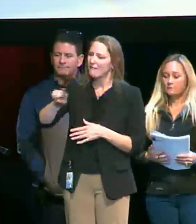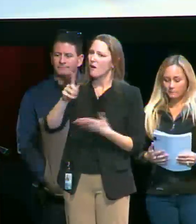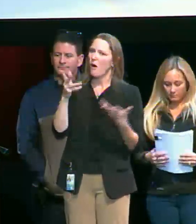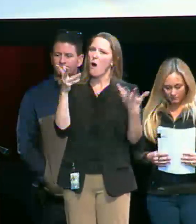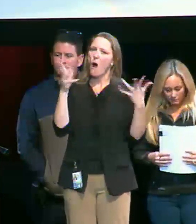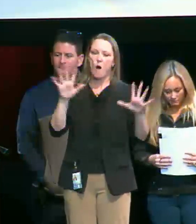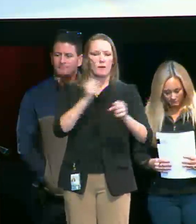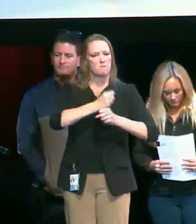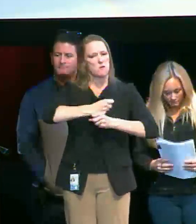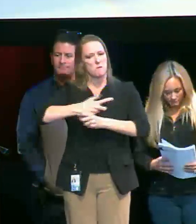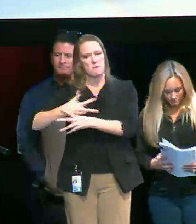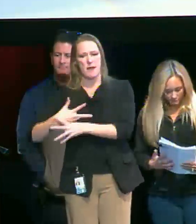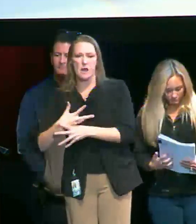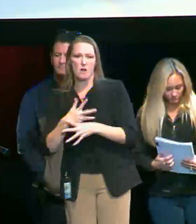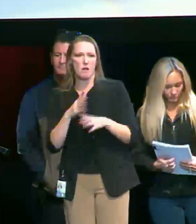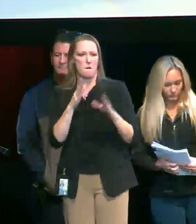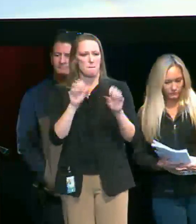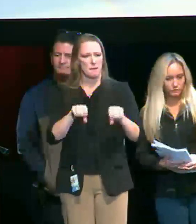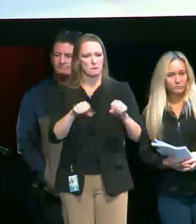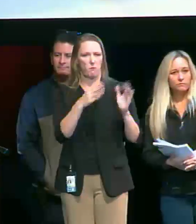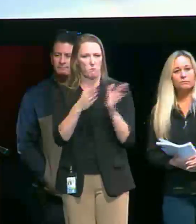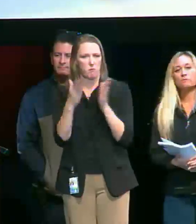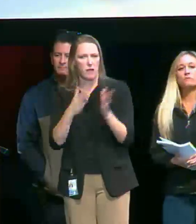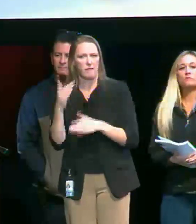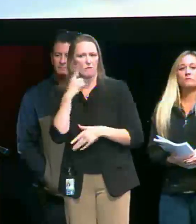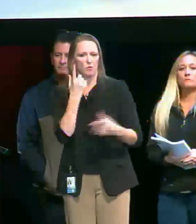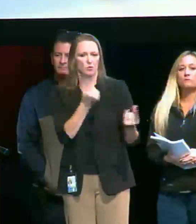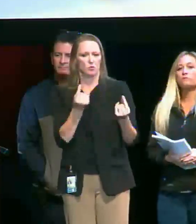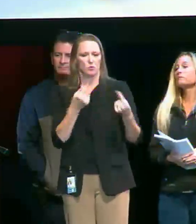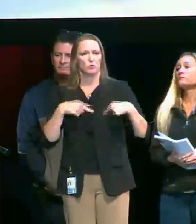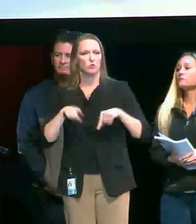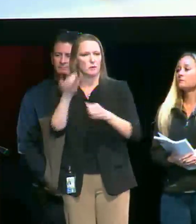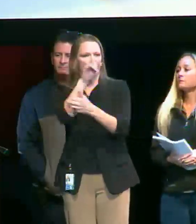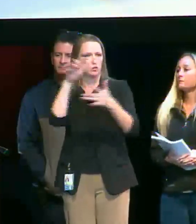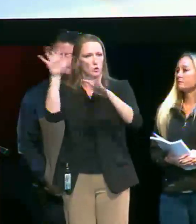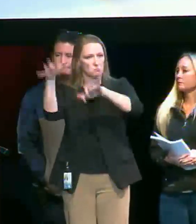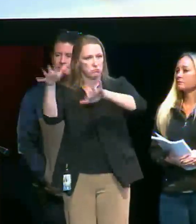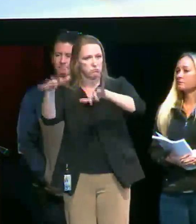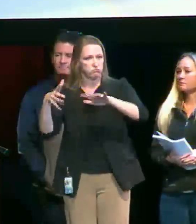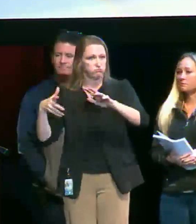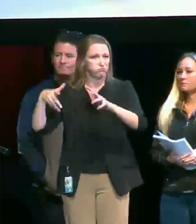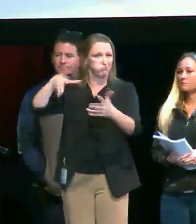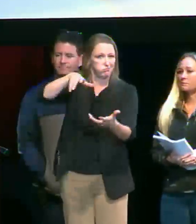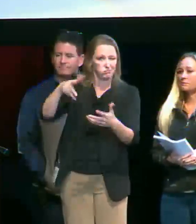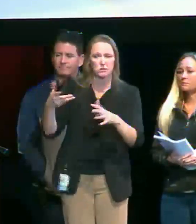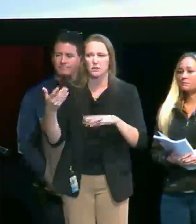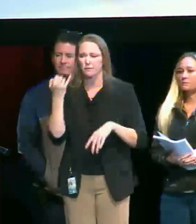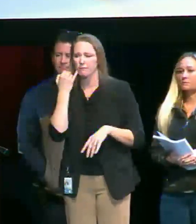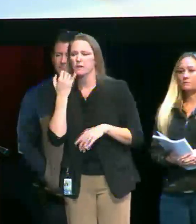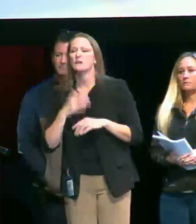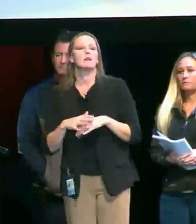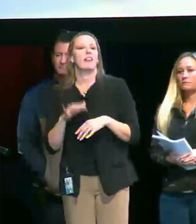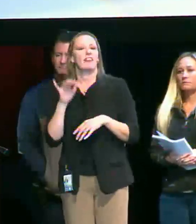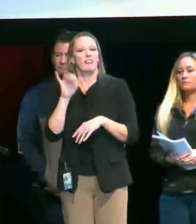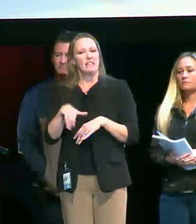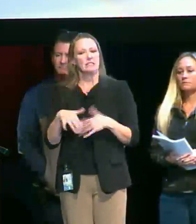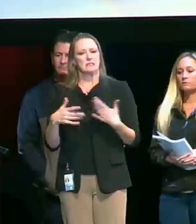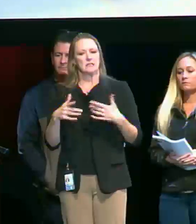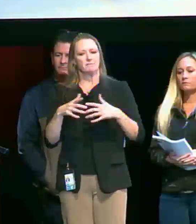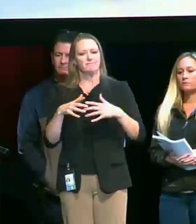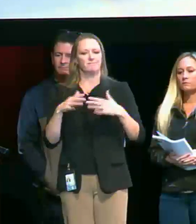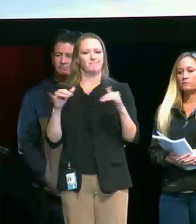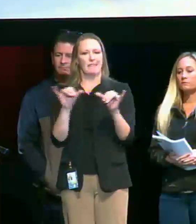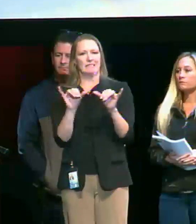a contingency plan for their actions during a storm, and it is a scaled response based